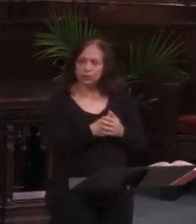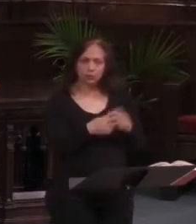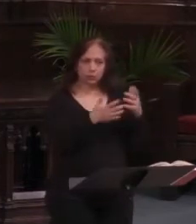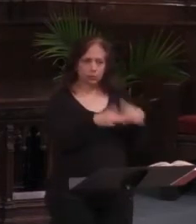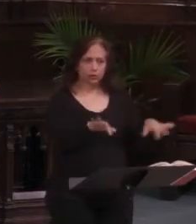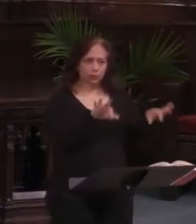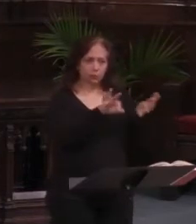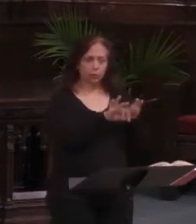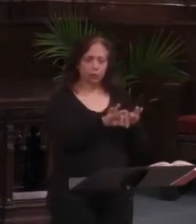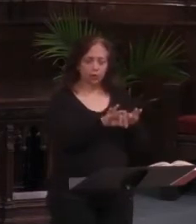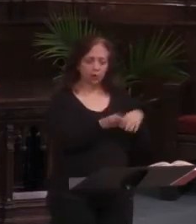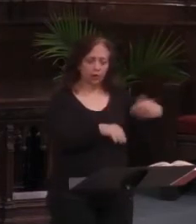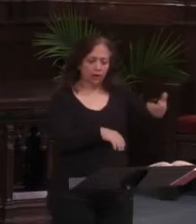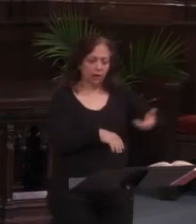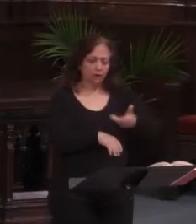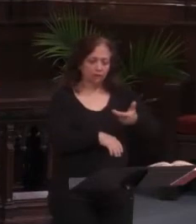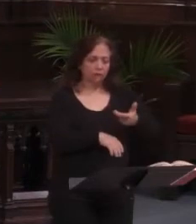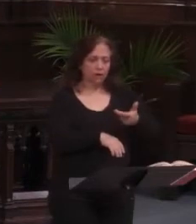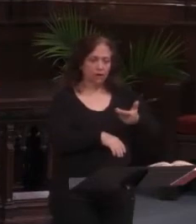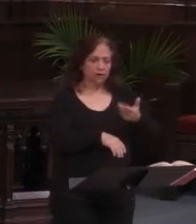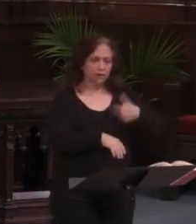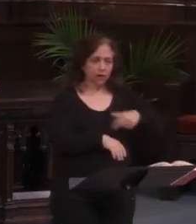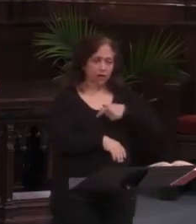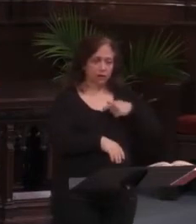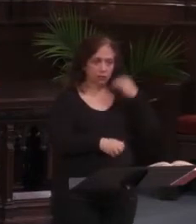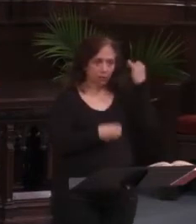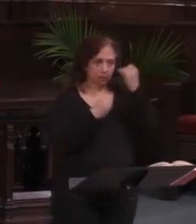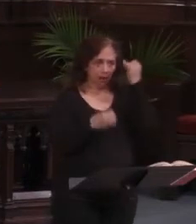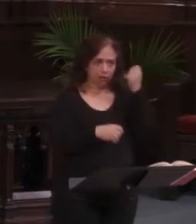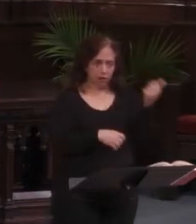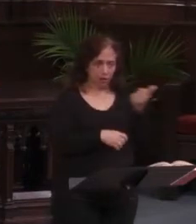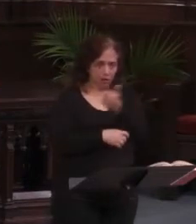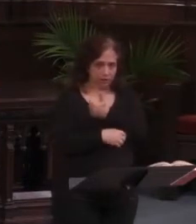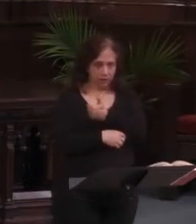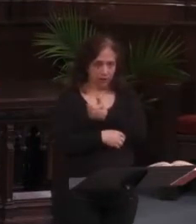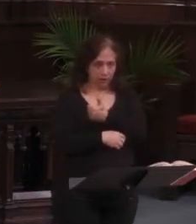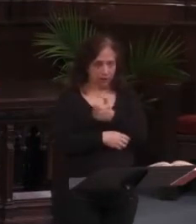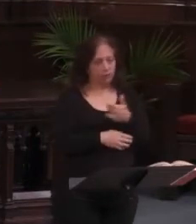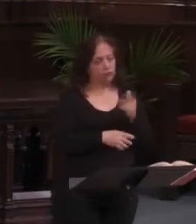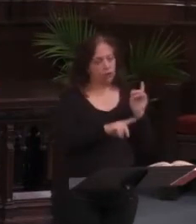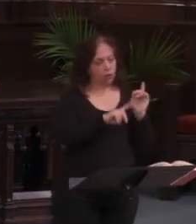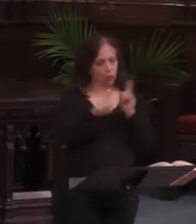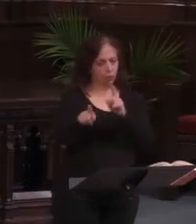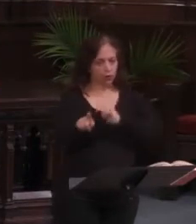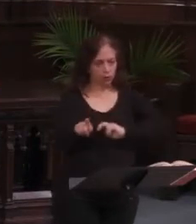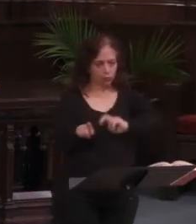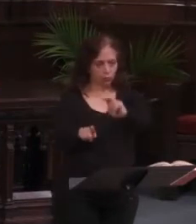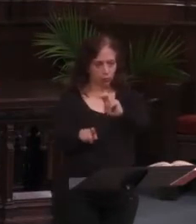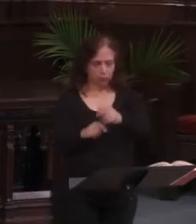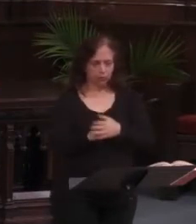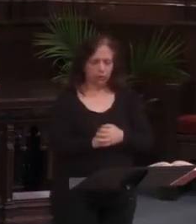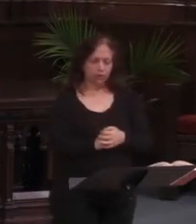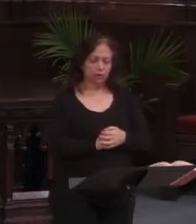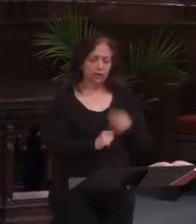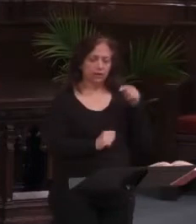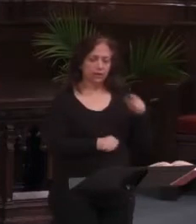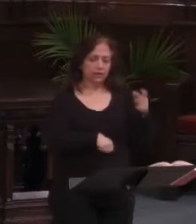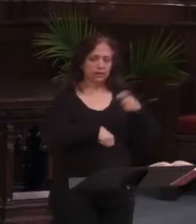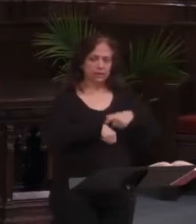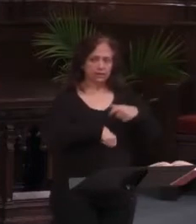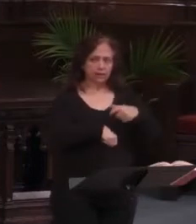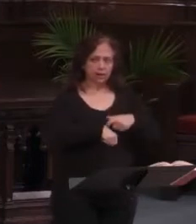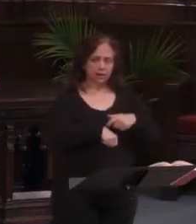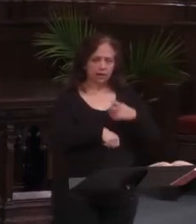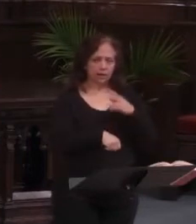important. It invites us to imagine ourselves on that road with Cleopas. In this time